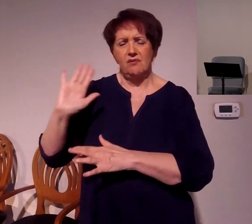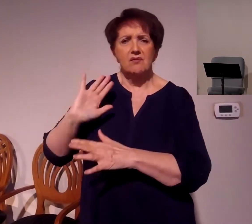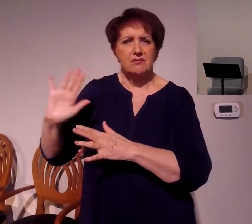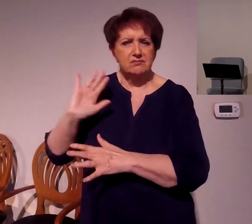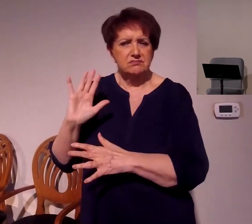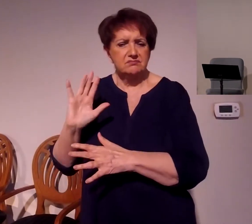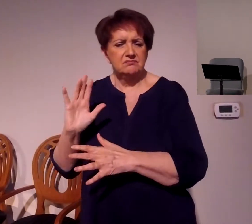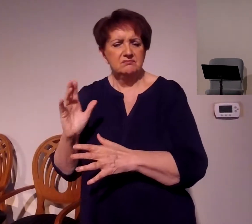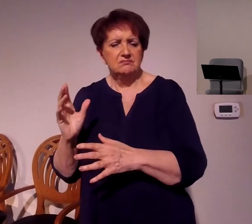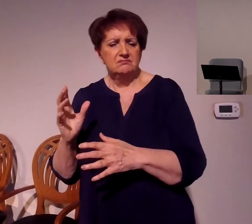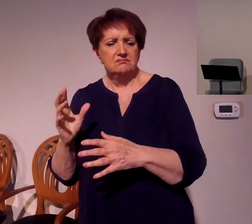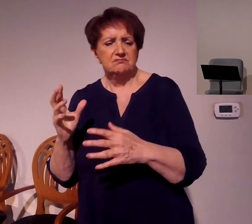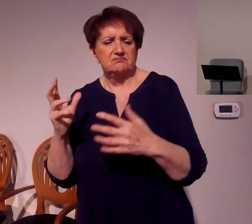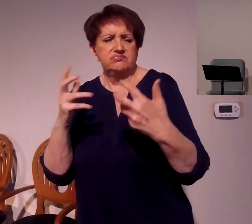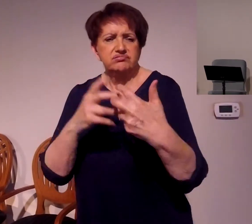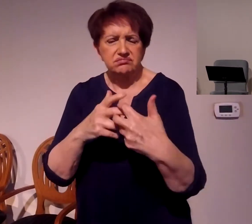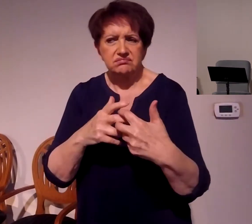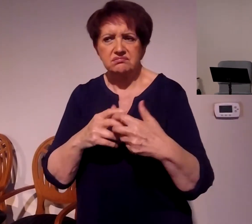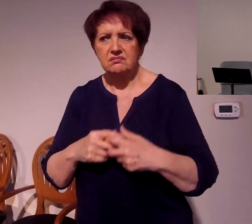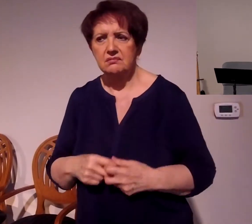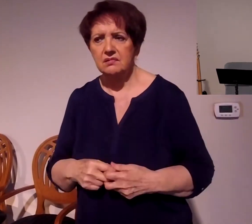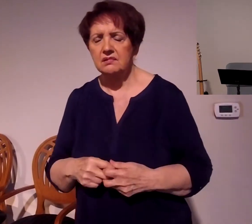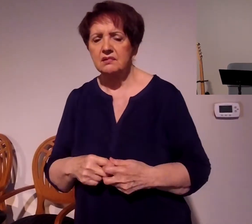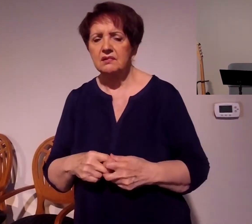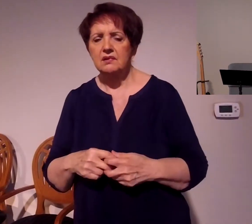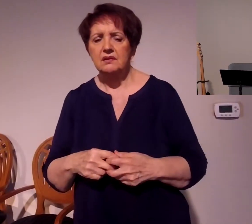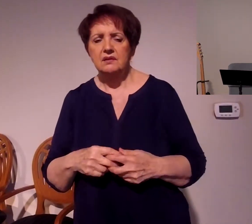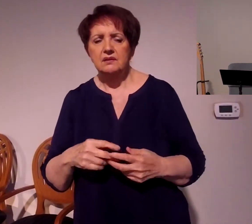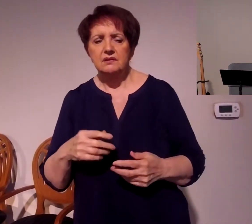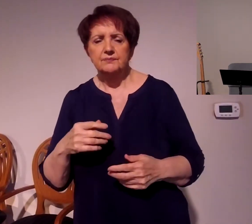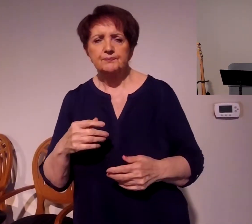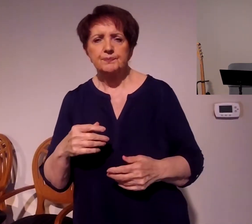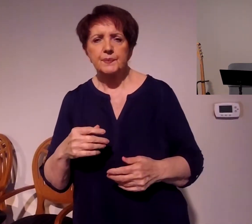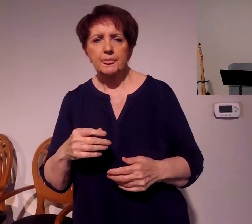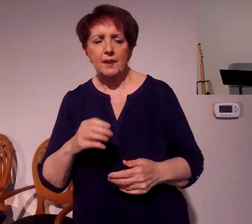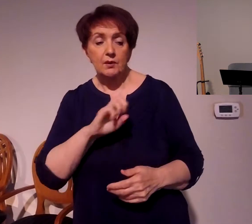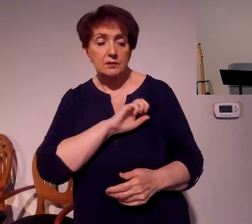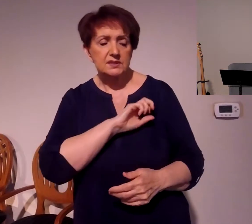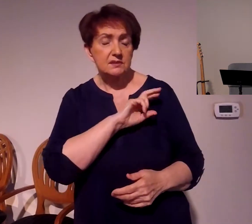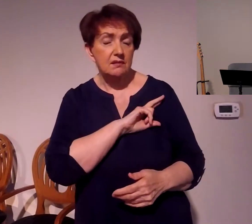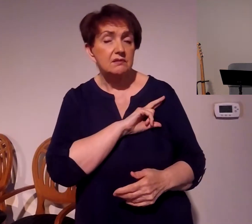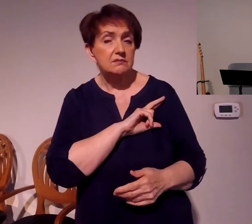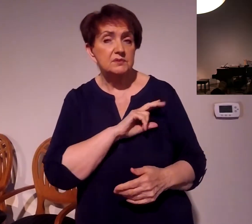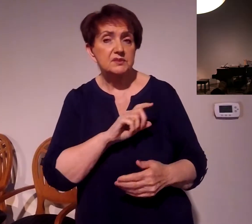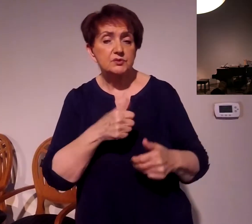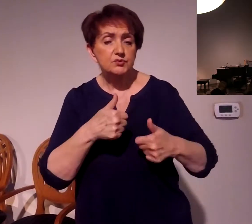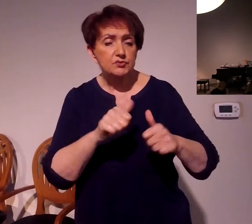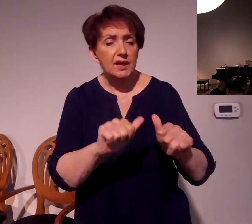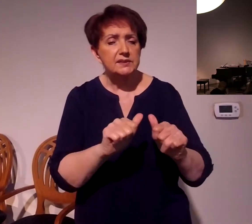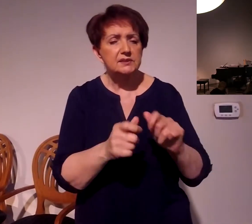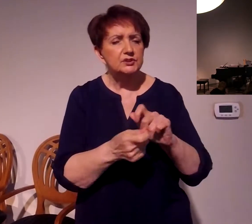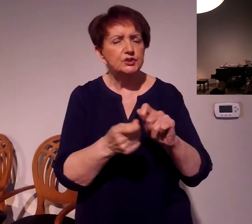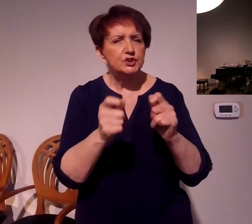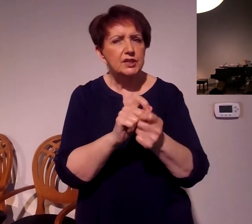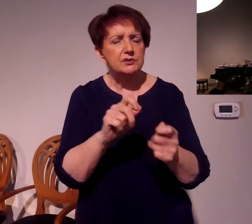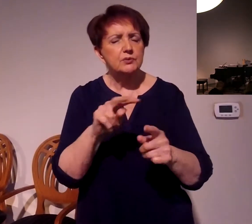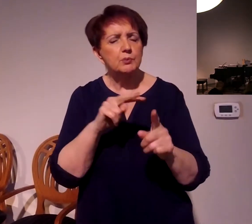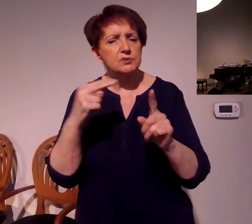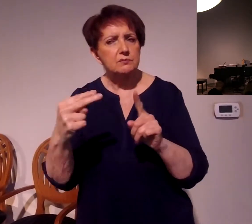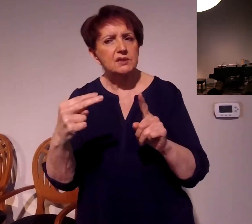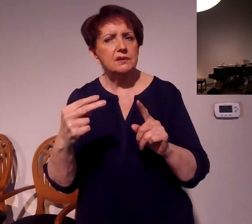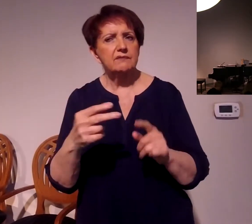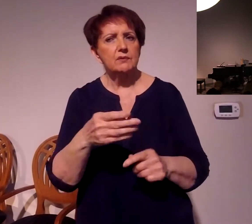It's really fascinating the way Ernest Holmes has tried to work with this, and the way Deepak Chopra is working with this in this